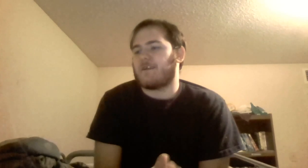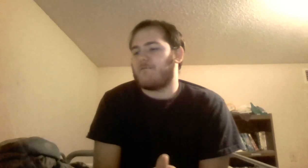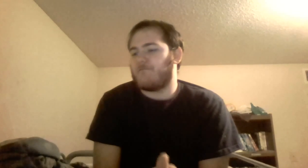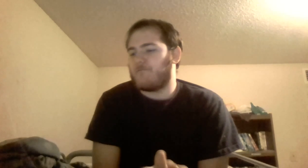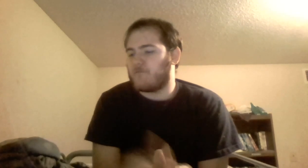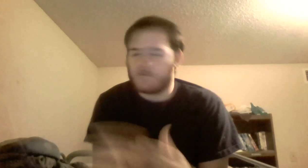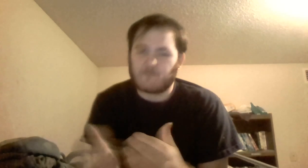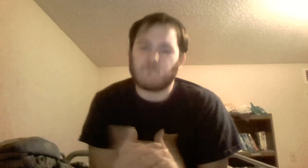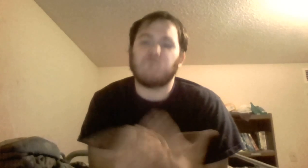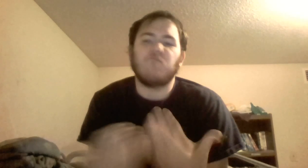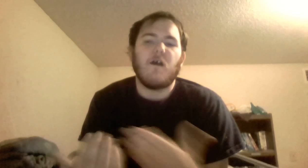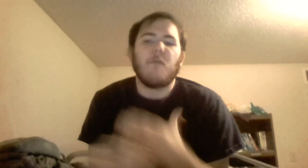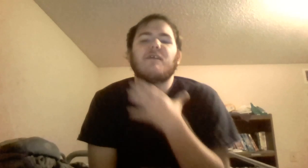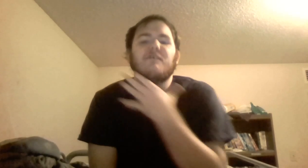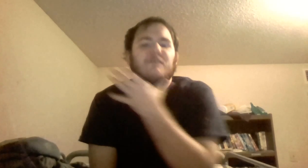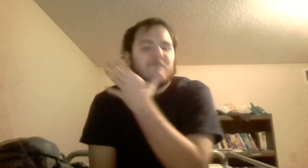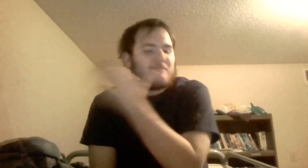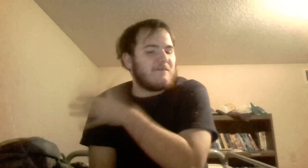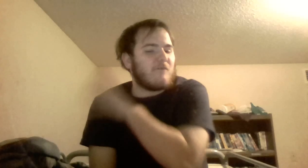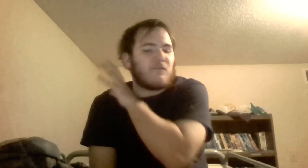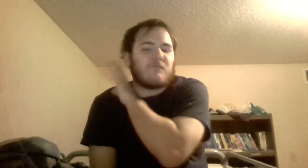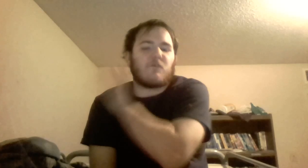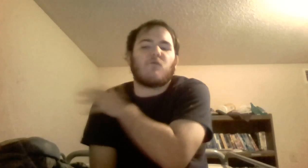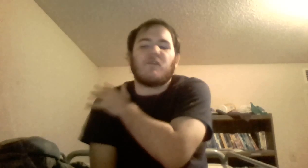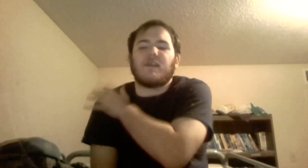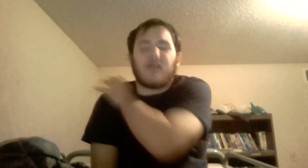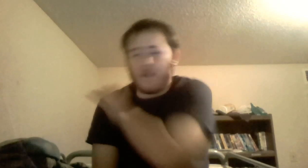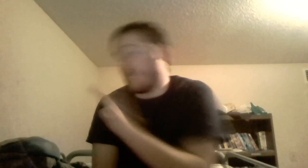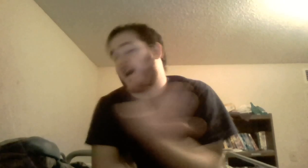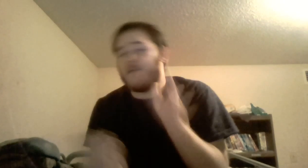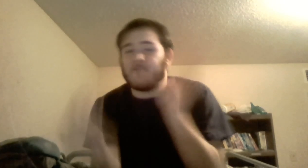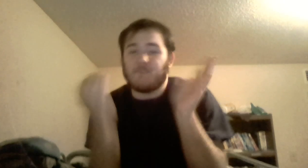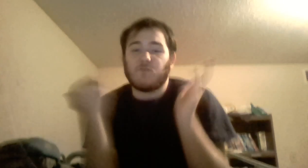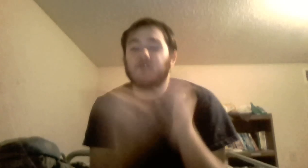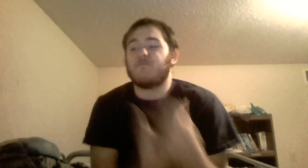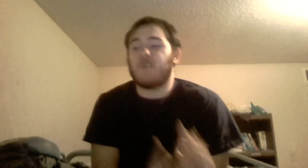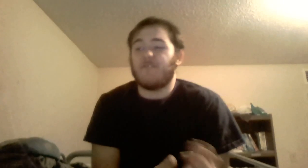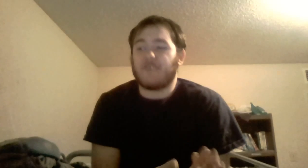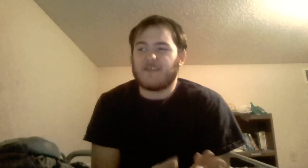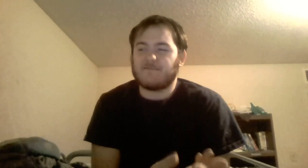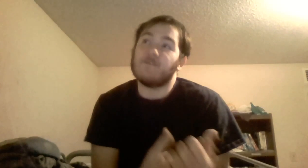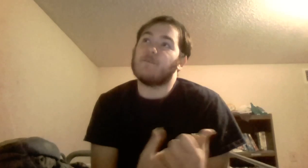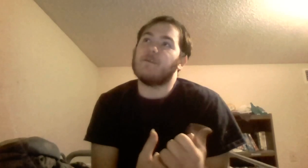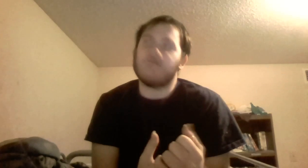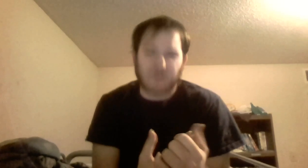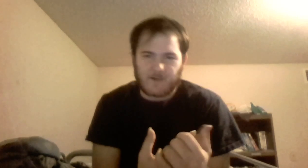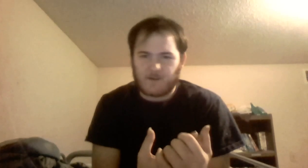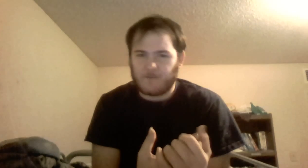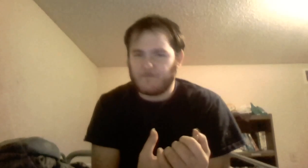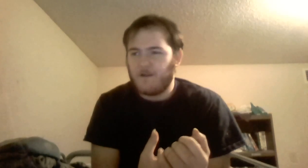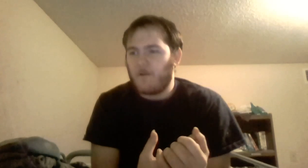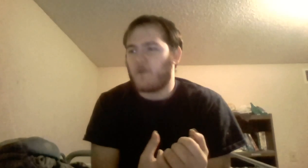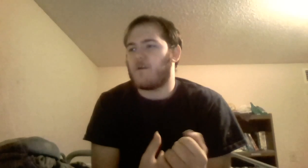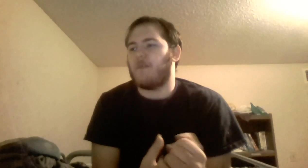for Vicky. She volunteered for the one league, like, a lot, and they have really good friends, and she's going to meet their, um, her, um,